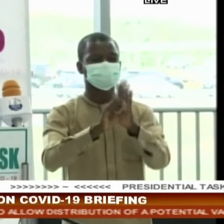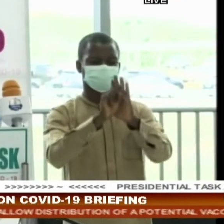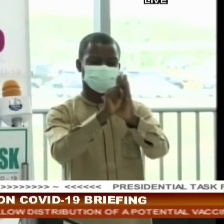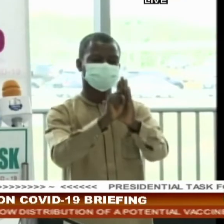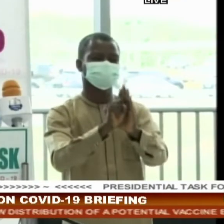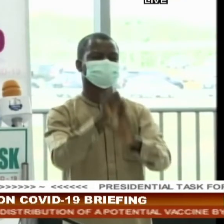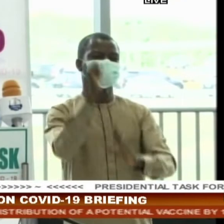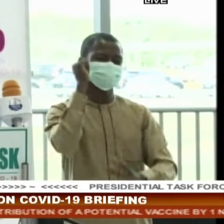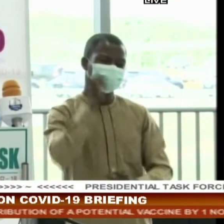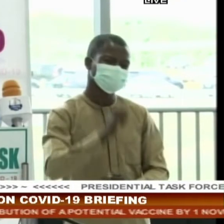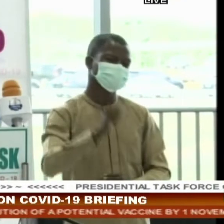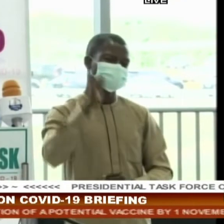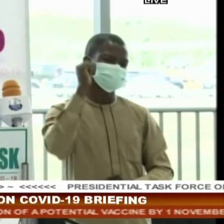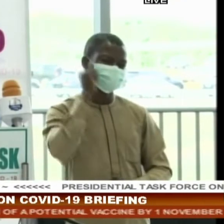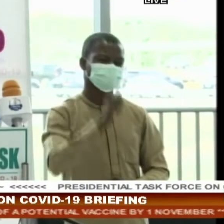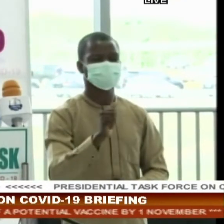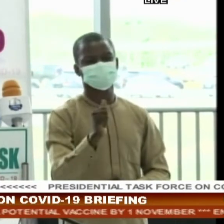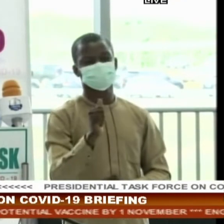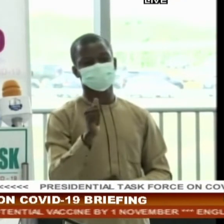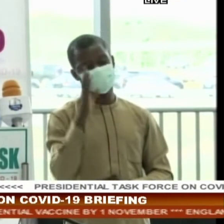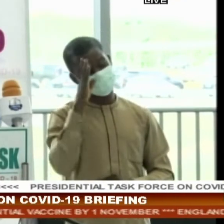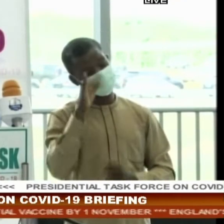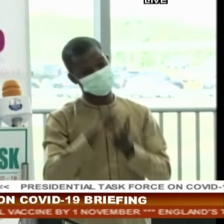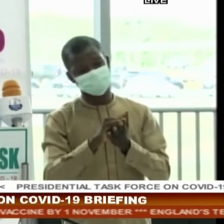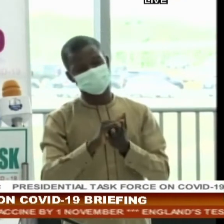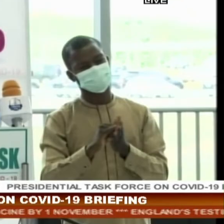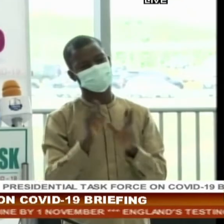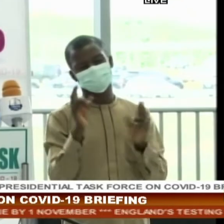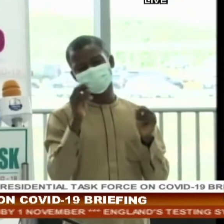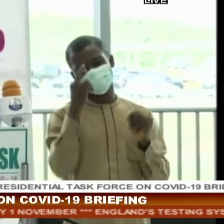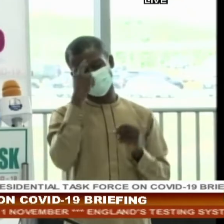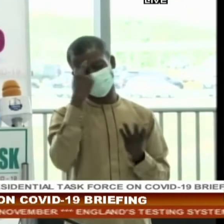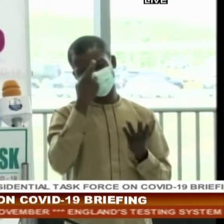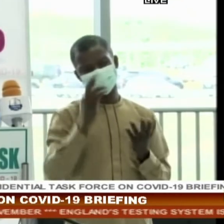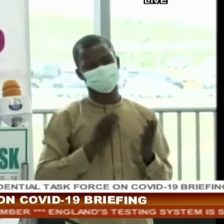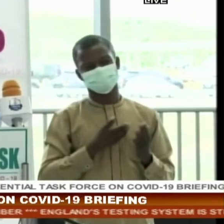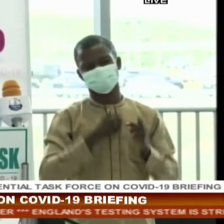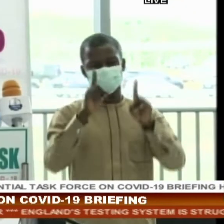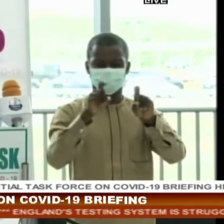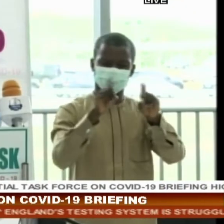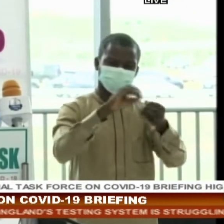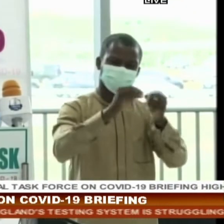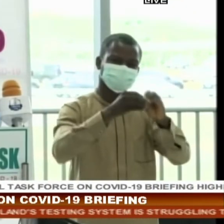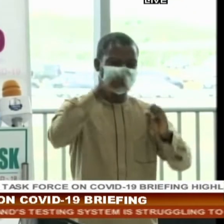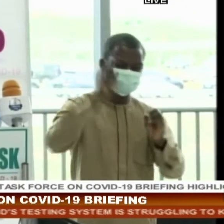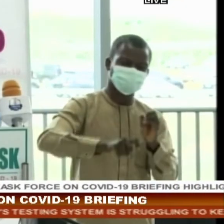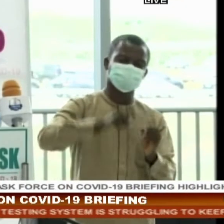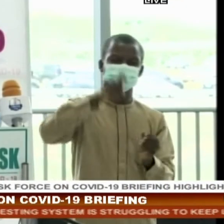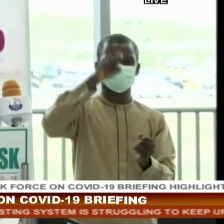is no reason why our testing figures should continue to decline.